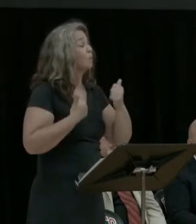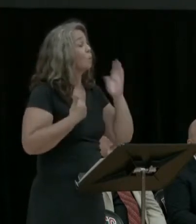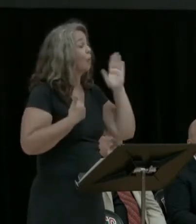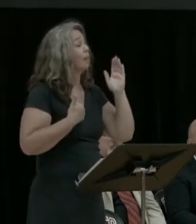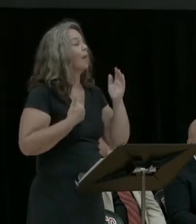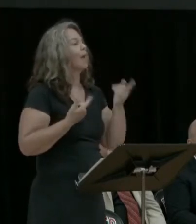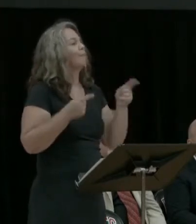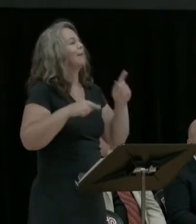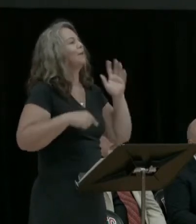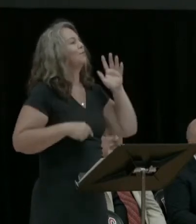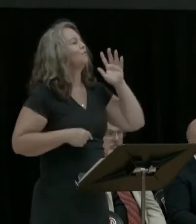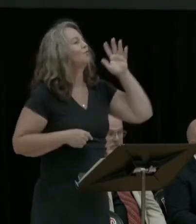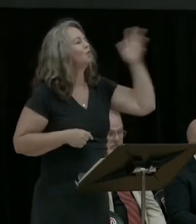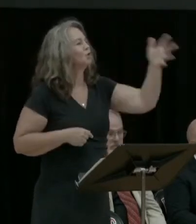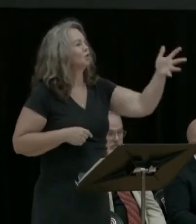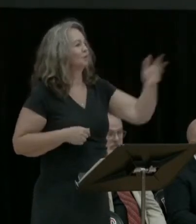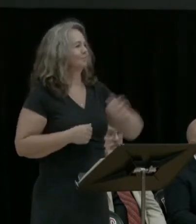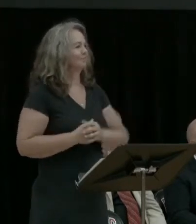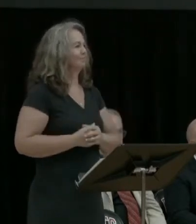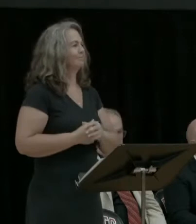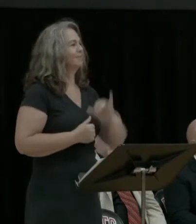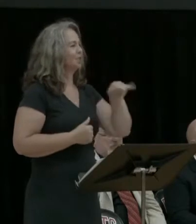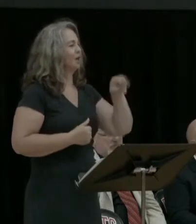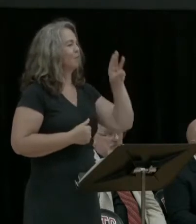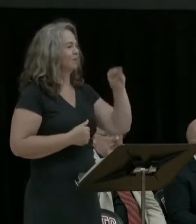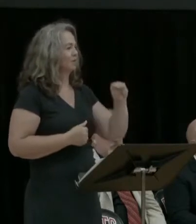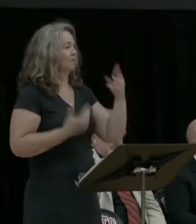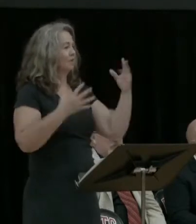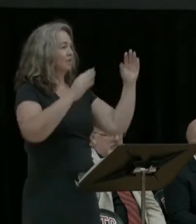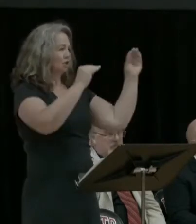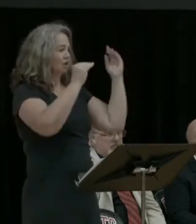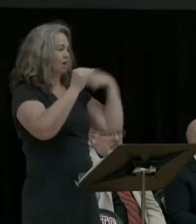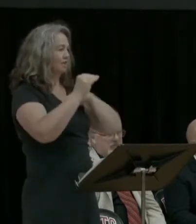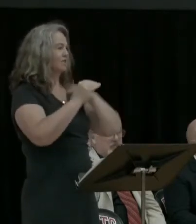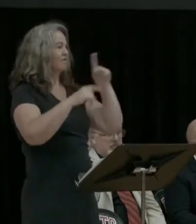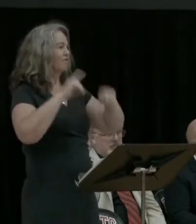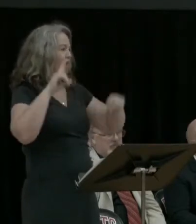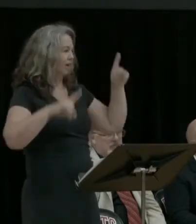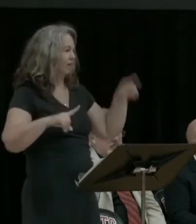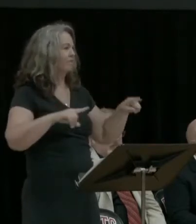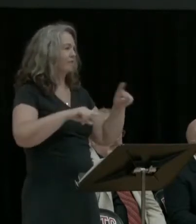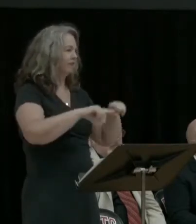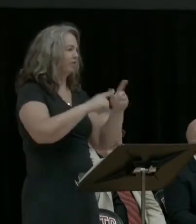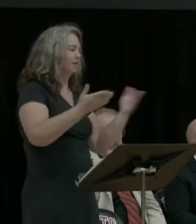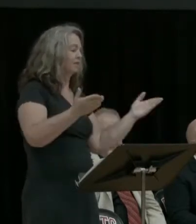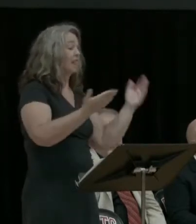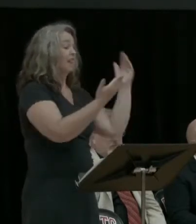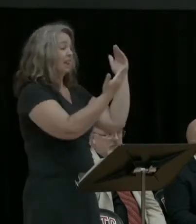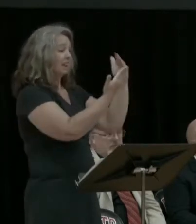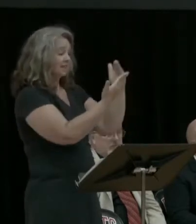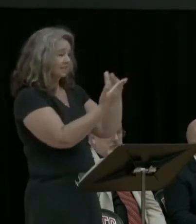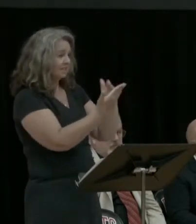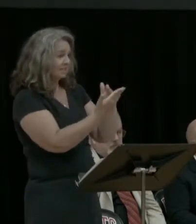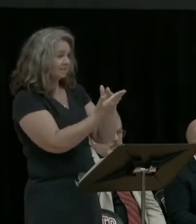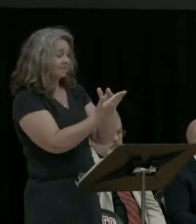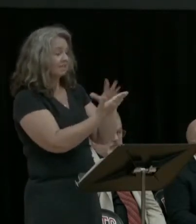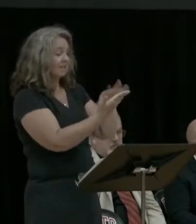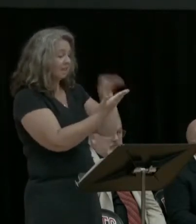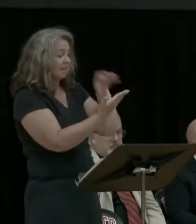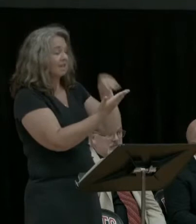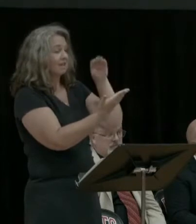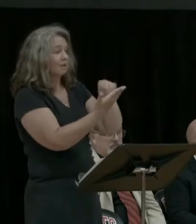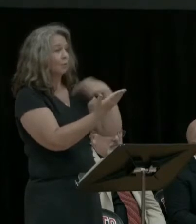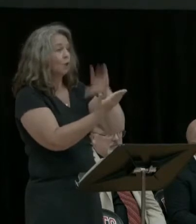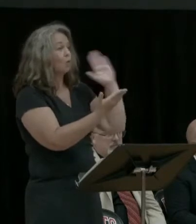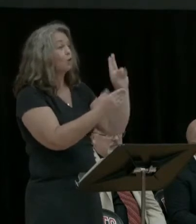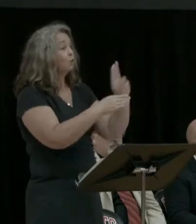come. John Marshall has taught us a variety of lessons, lessons that I am sure many of us will carry into